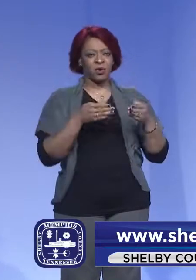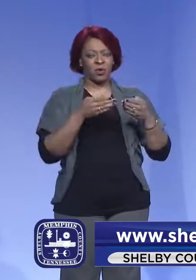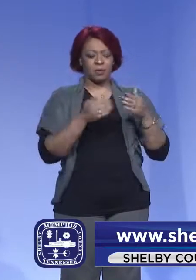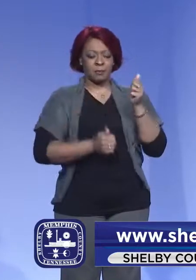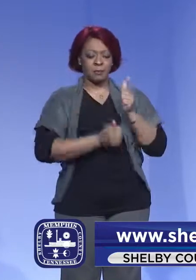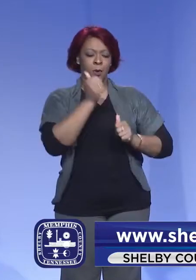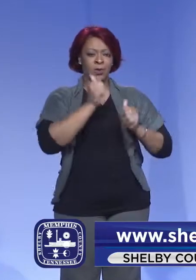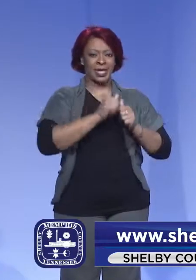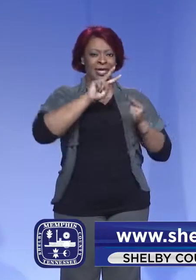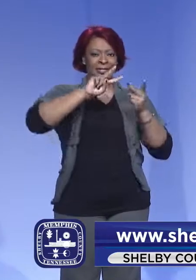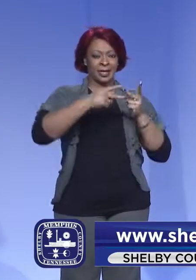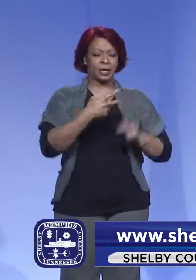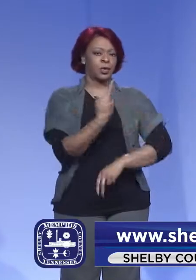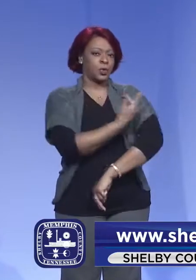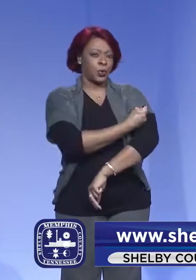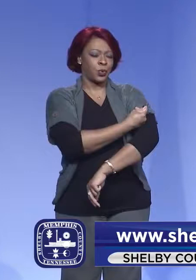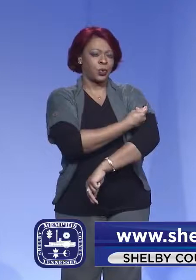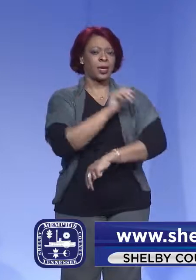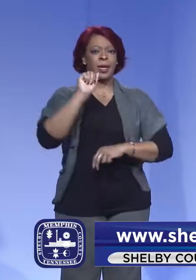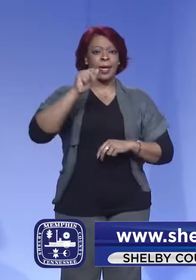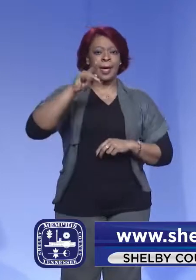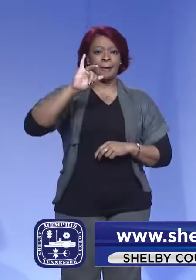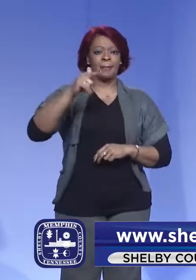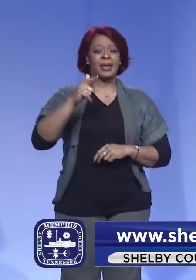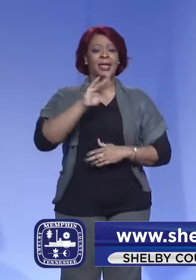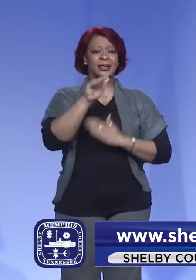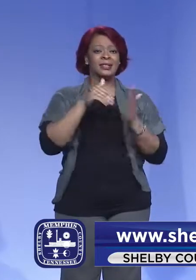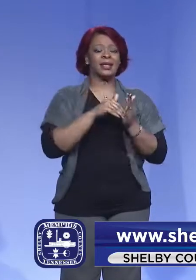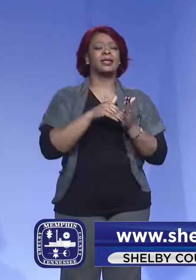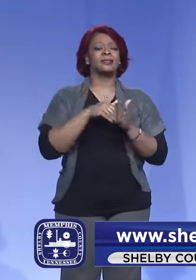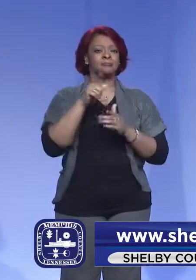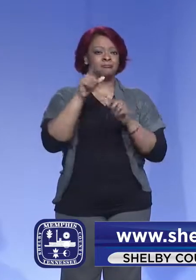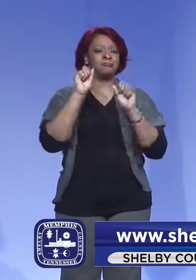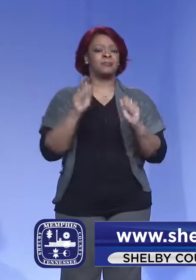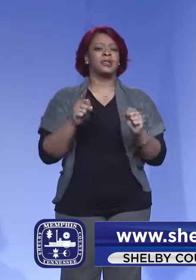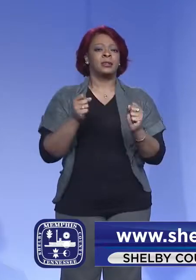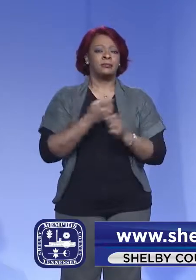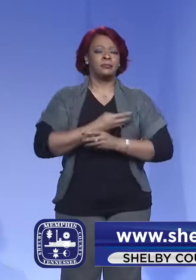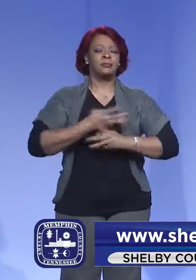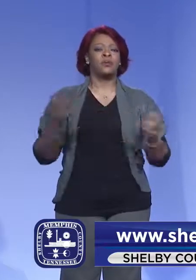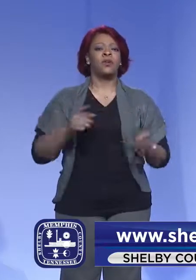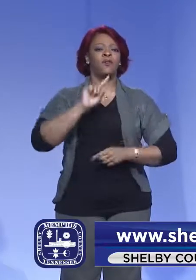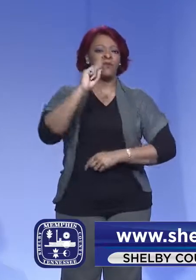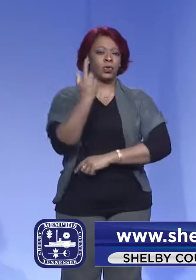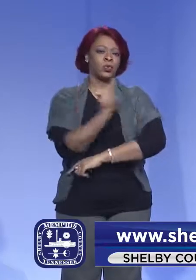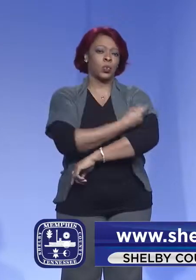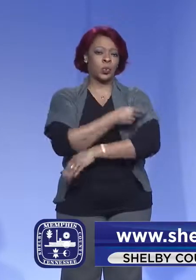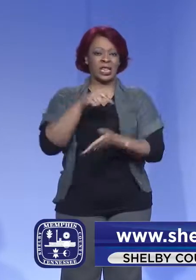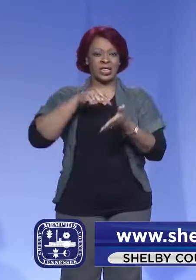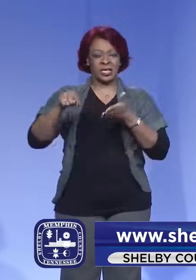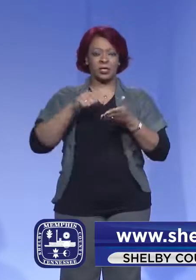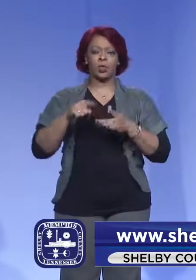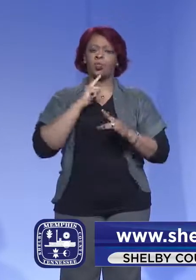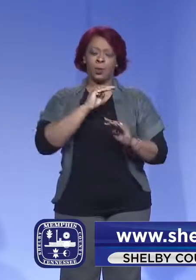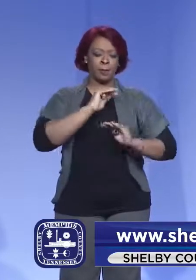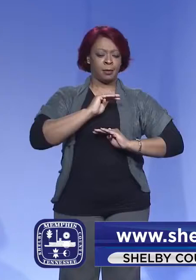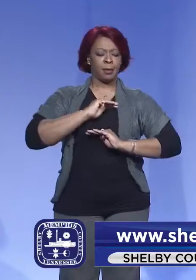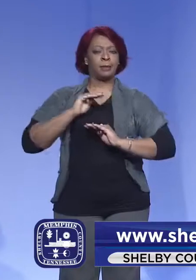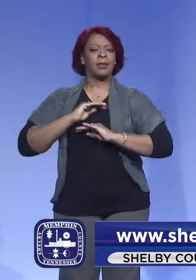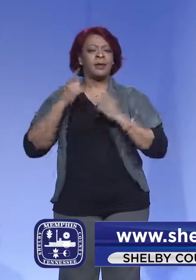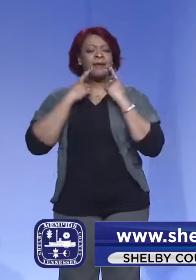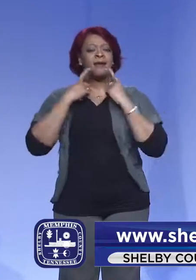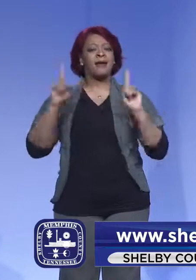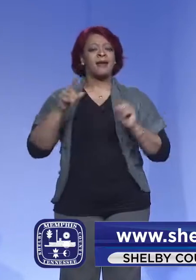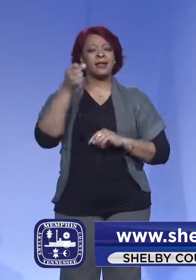on second doses, and the Appling site has also been able to deliver first doses this week. We're very pleased to announce